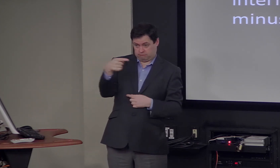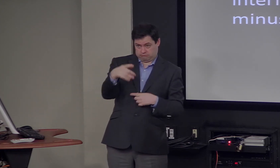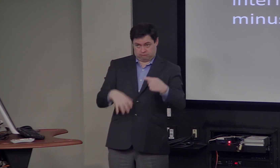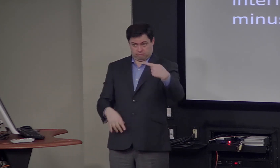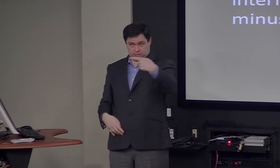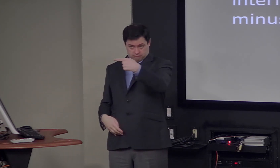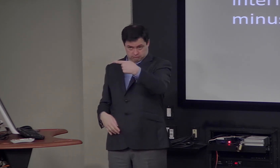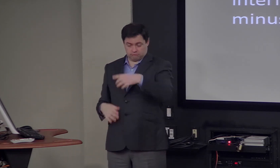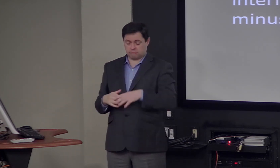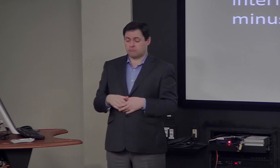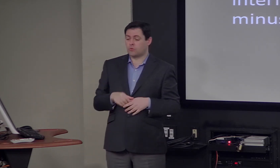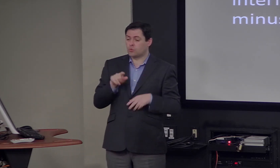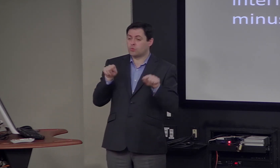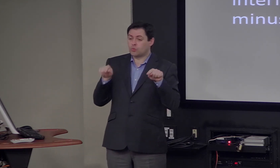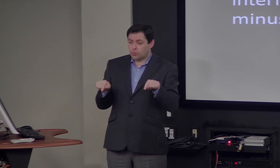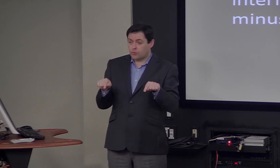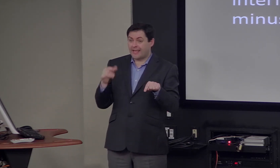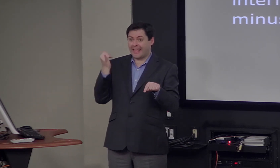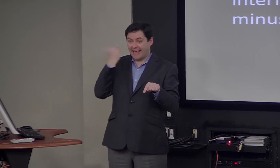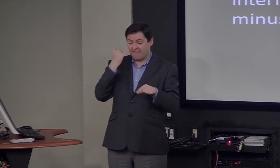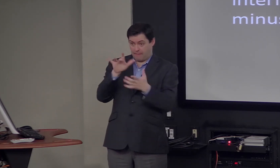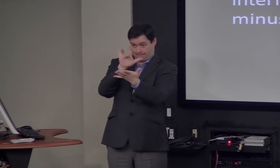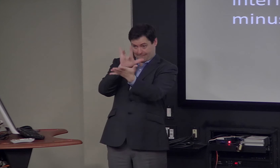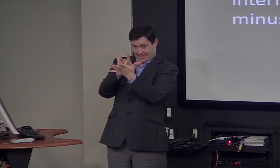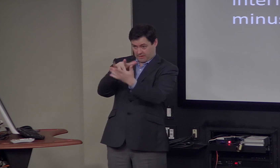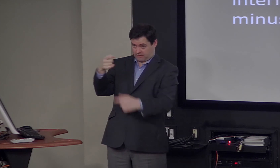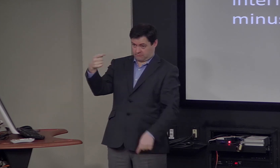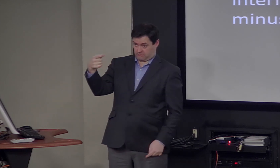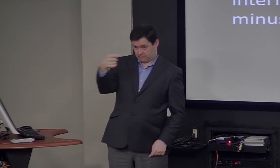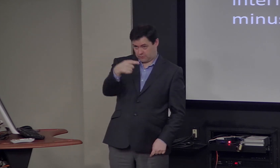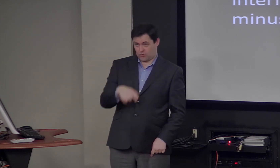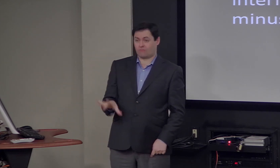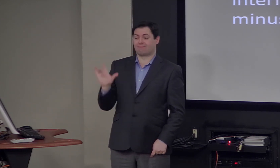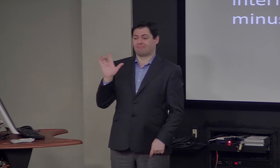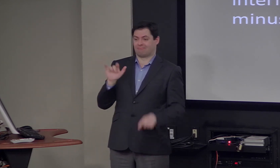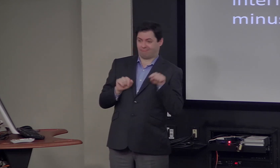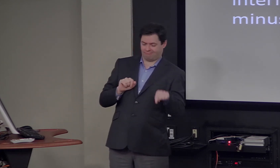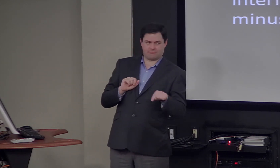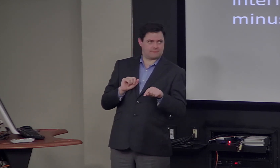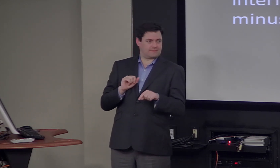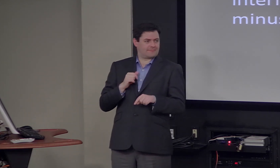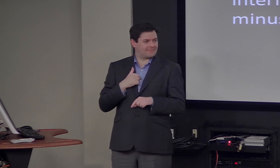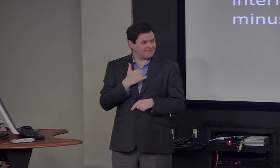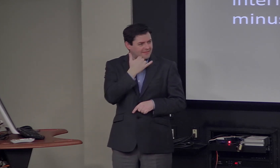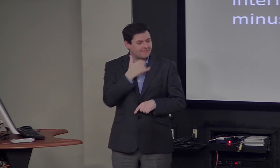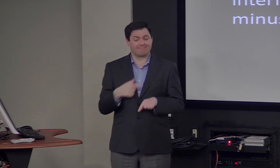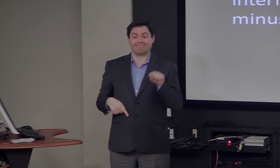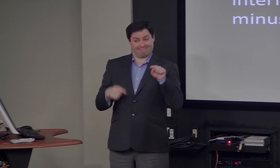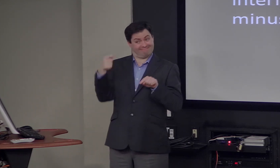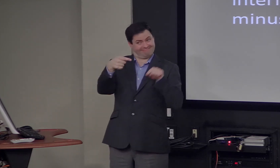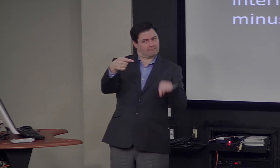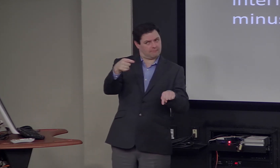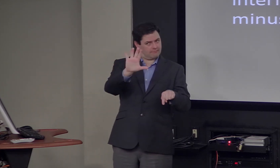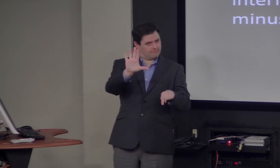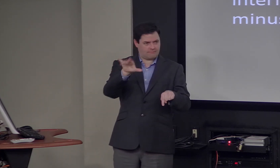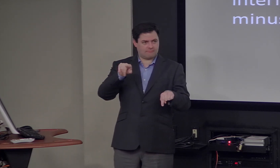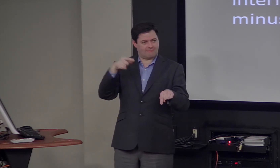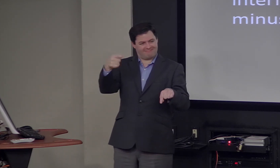is supposed to look at the arrow. That's the target arrow in the center of the slide. If the arrow beside it is pointing in the